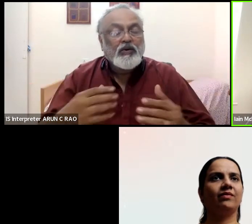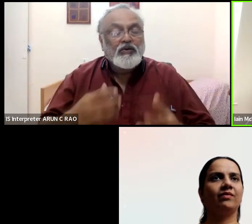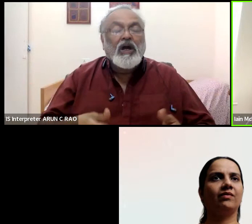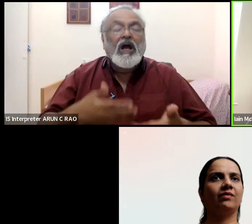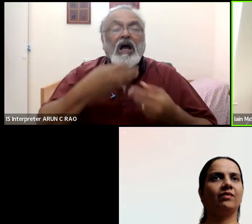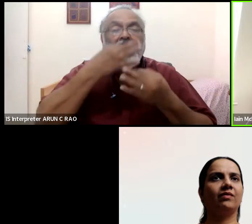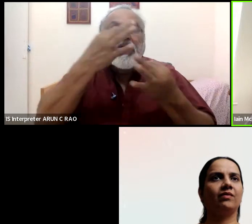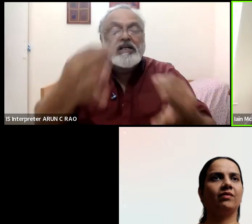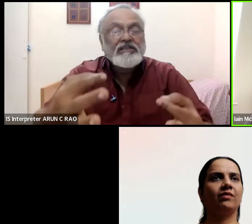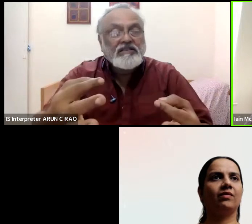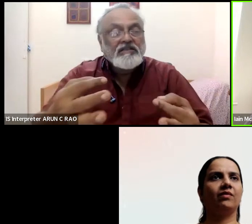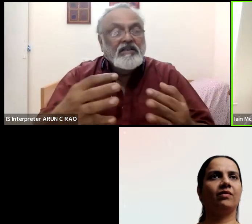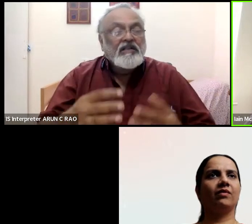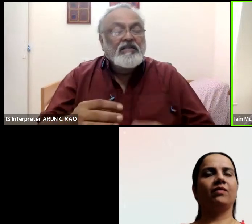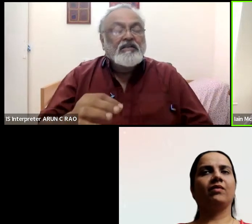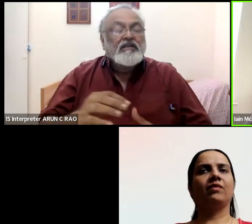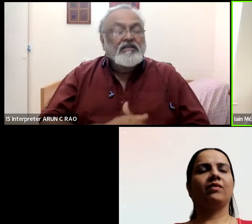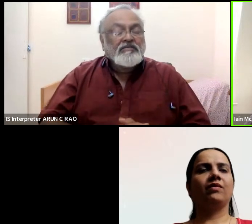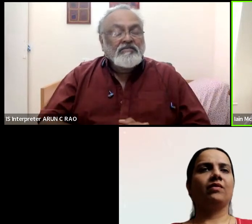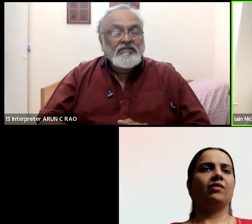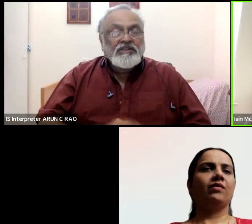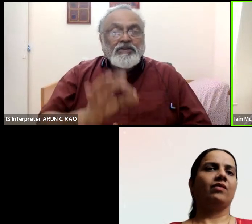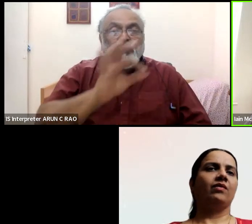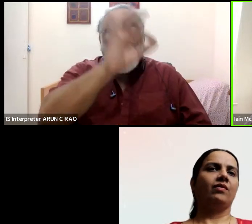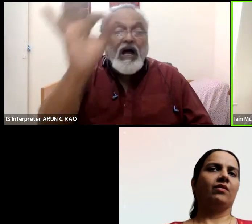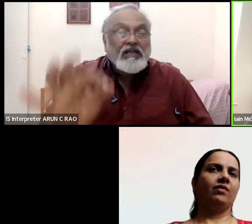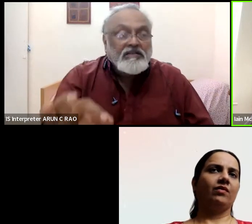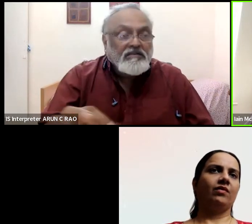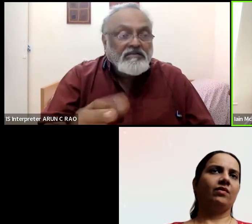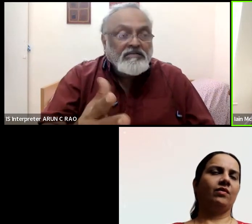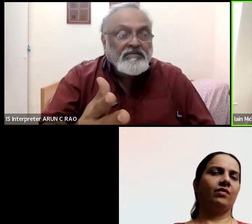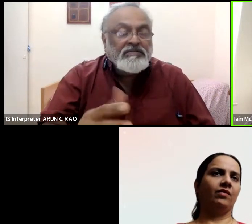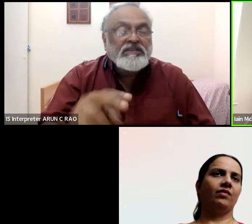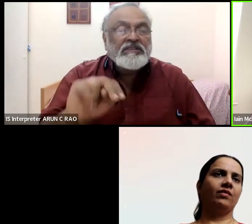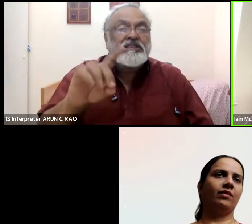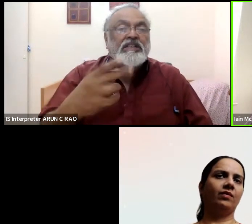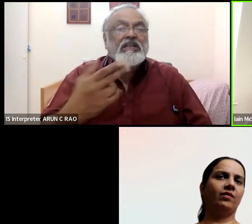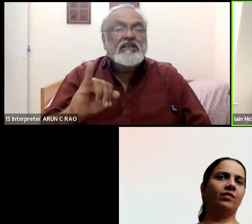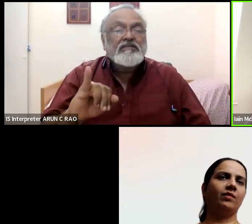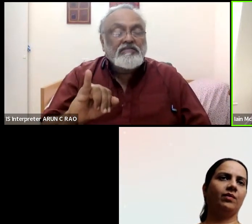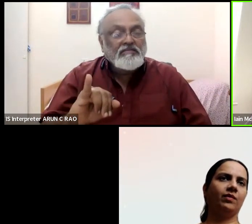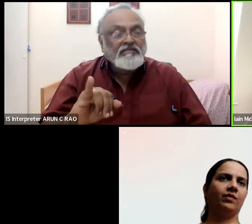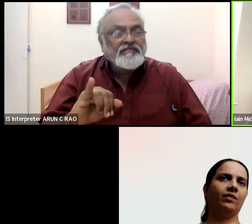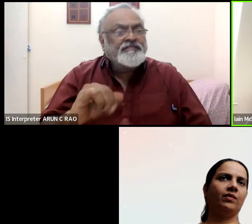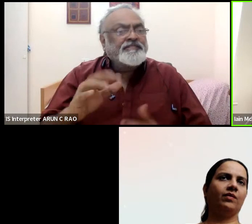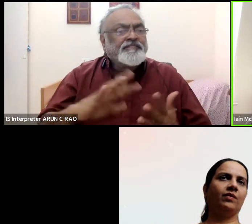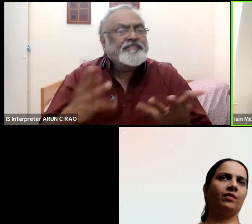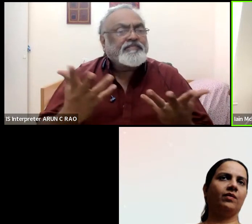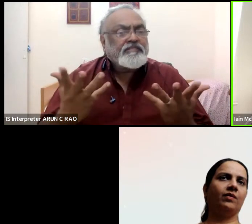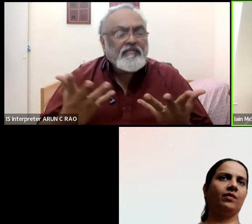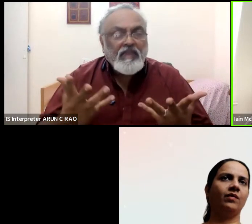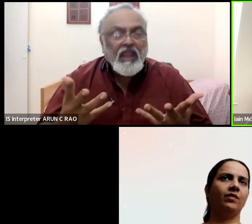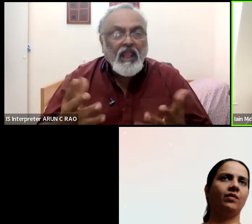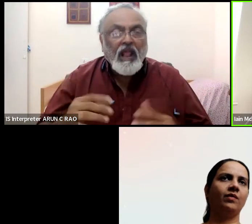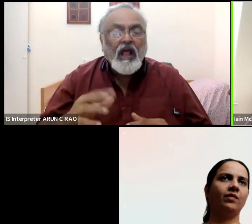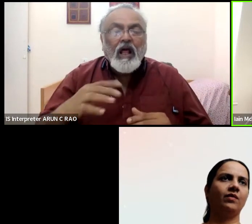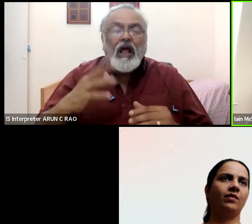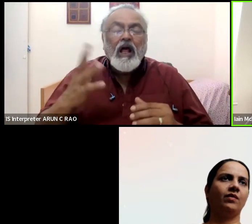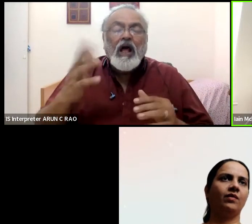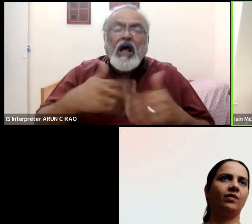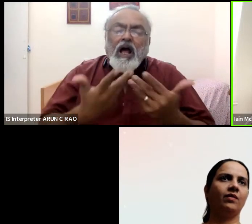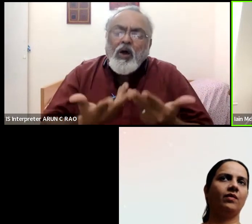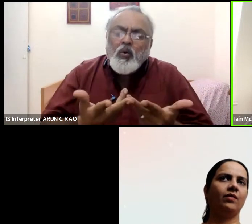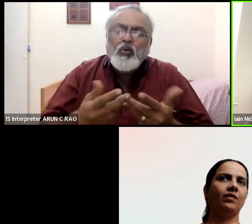inclusive urban planning processes be adopted to ensure that the voices of underrepresented groups of persons